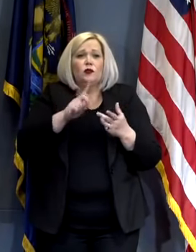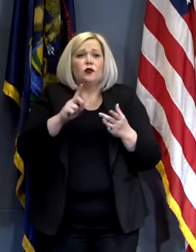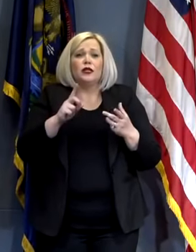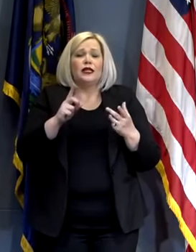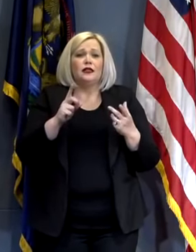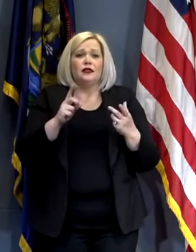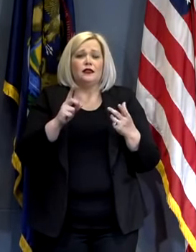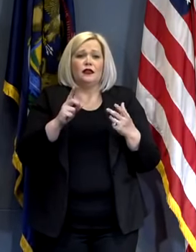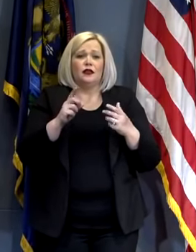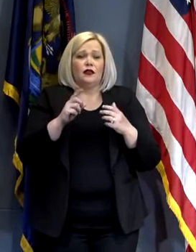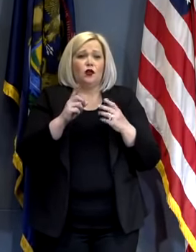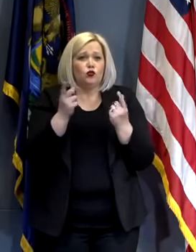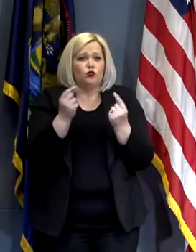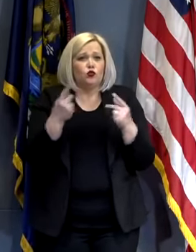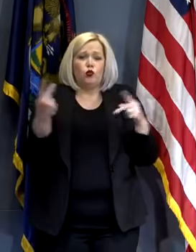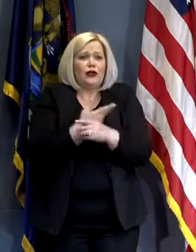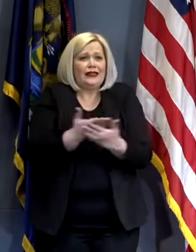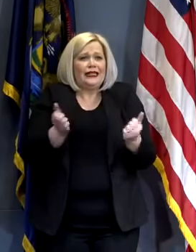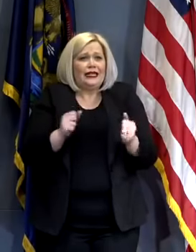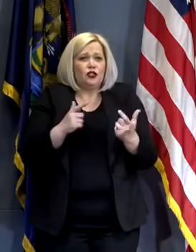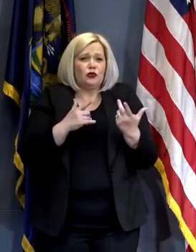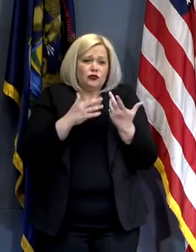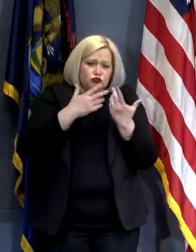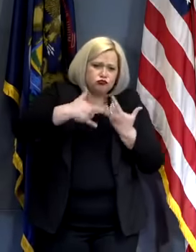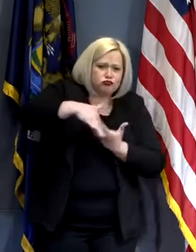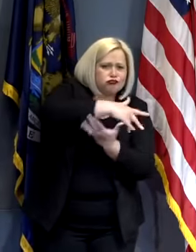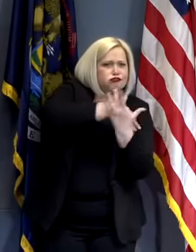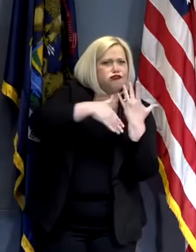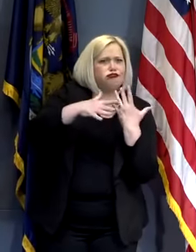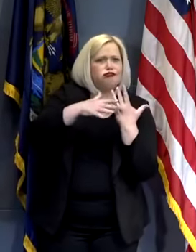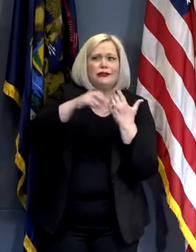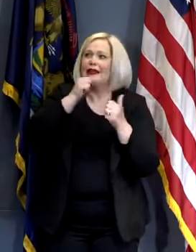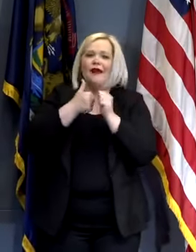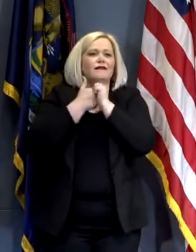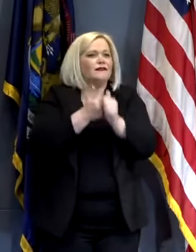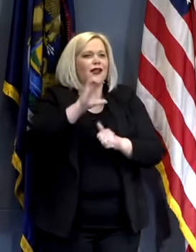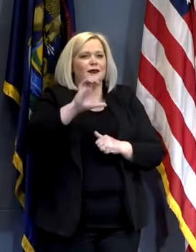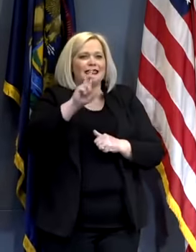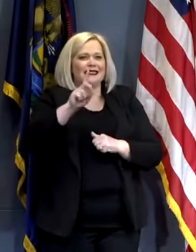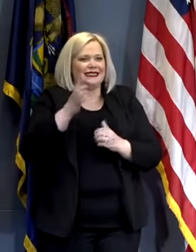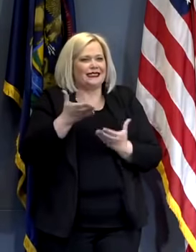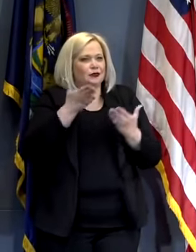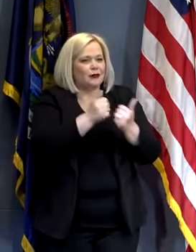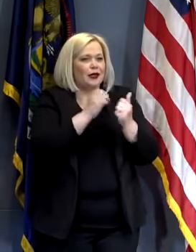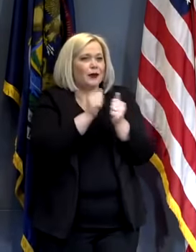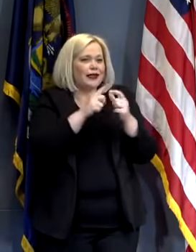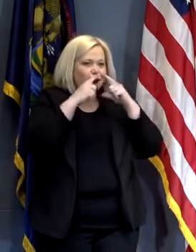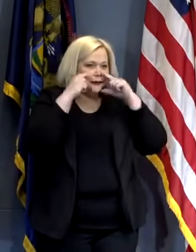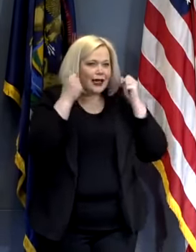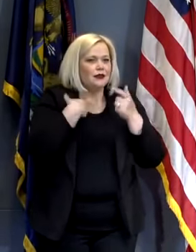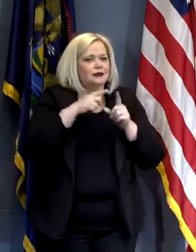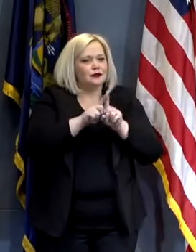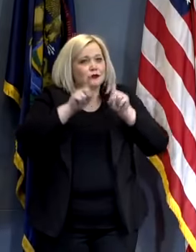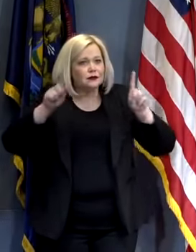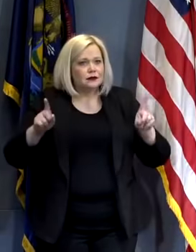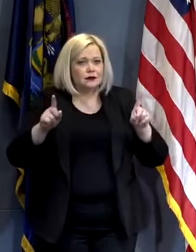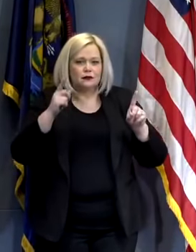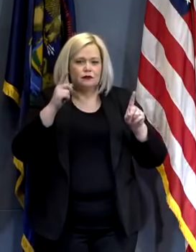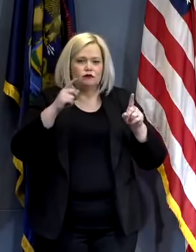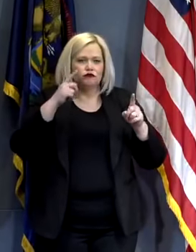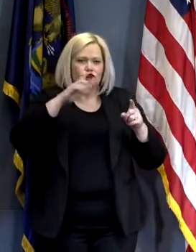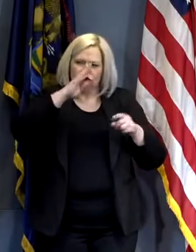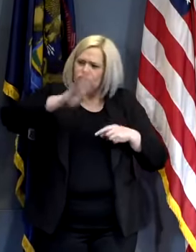we could do is gather without observing all of the CDC recommendations about wearing a mask and staying 6 feet apart and